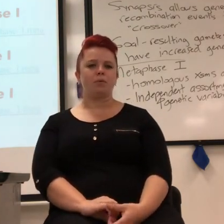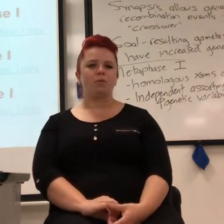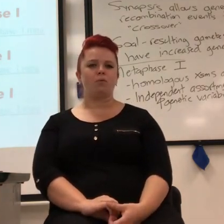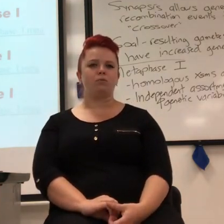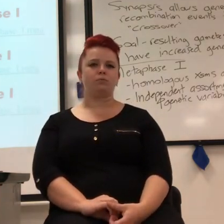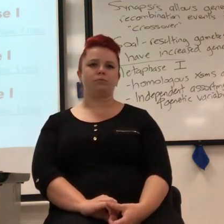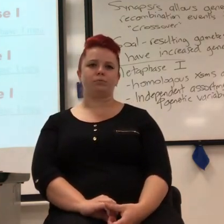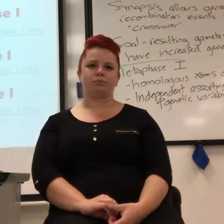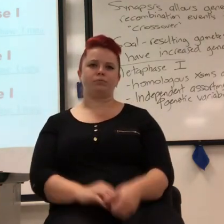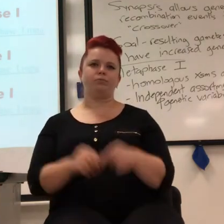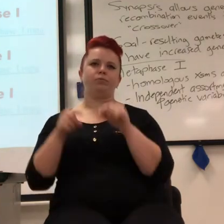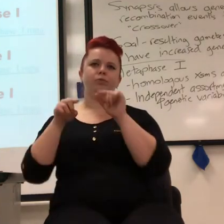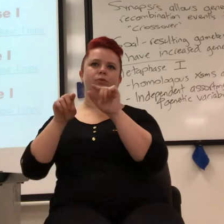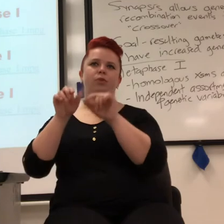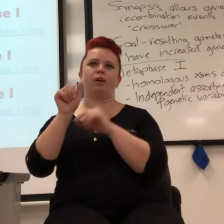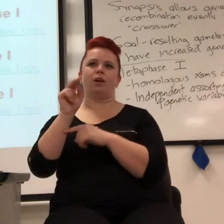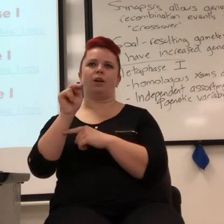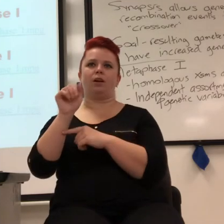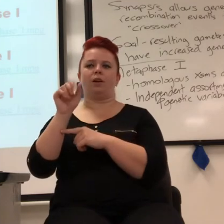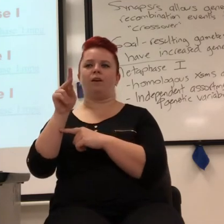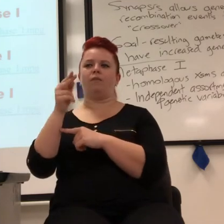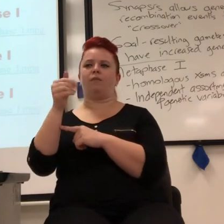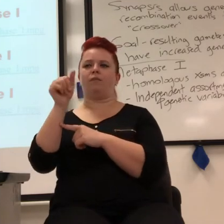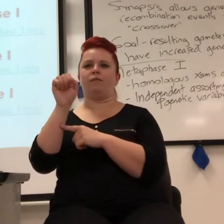Anaphase one.